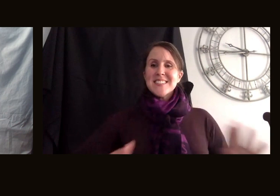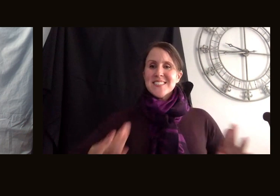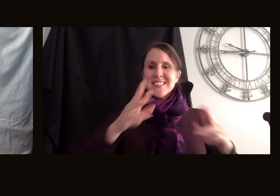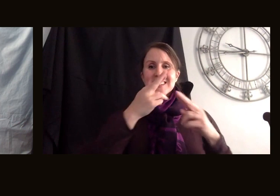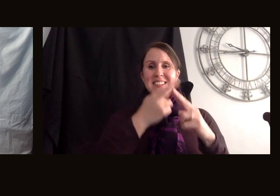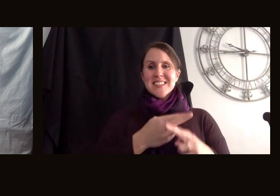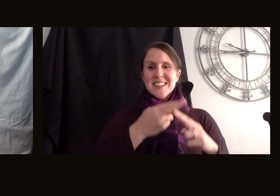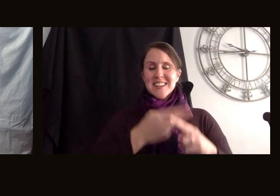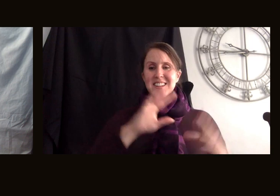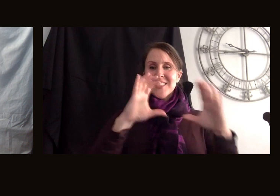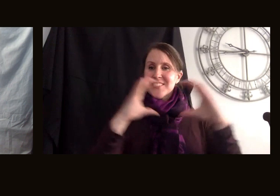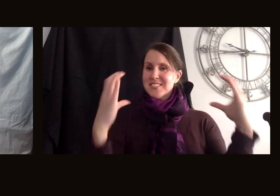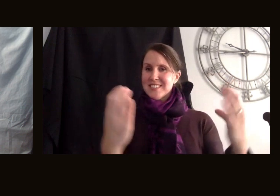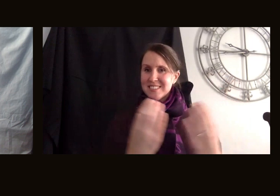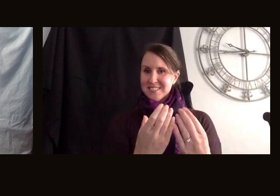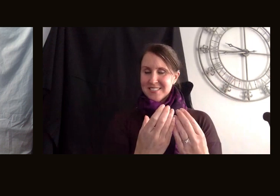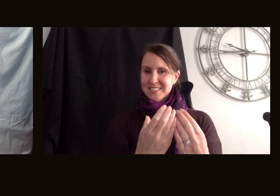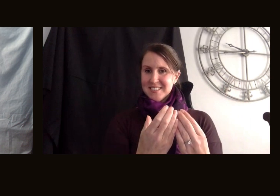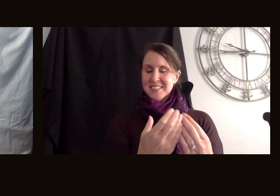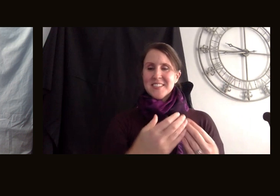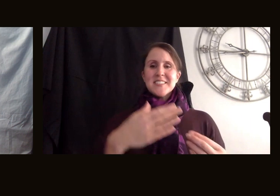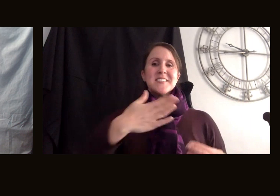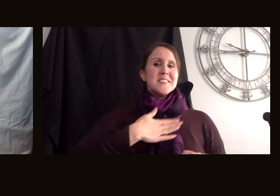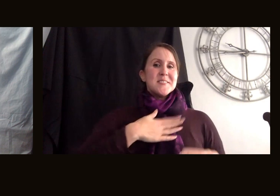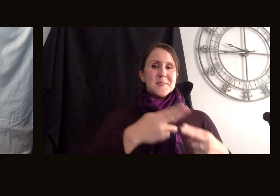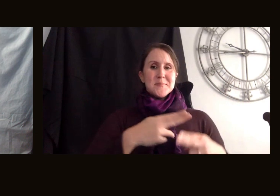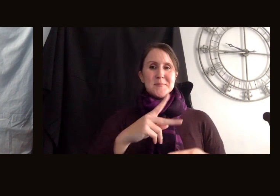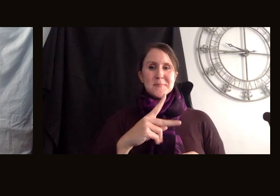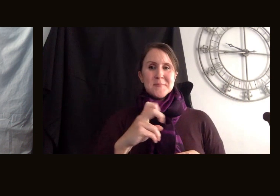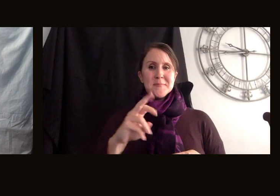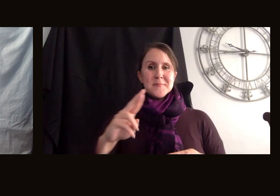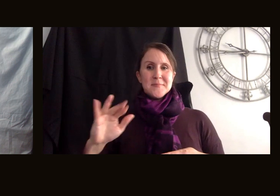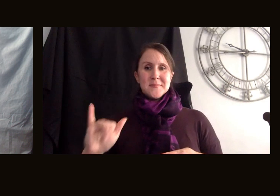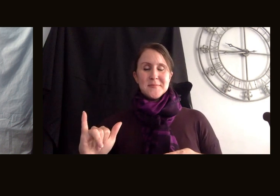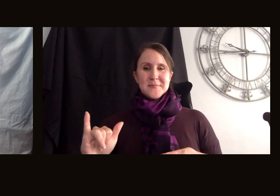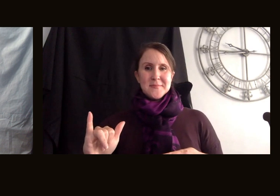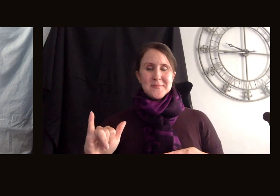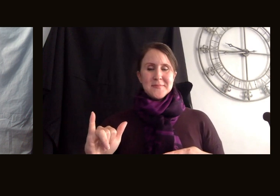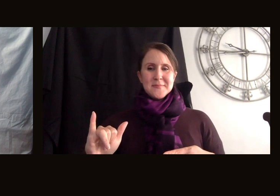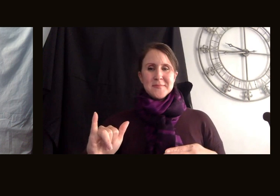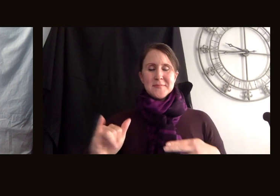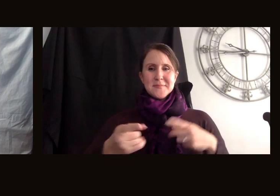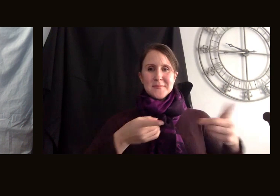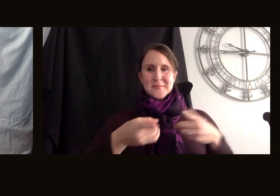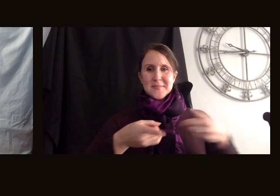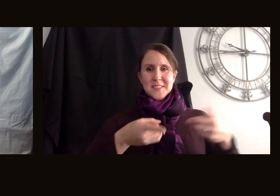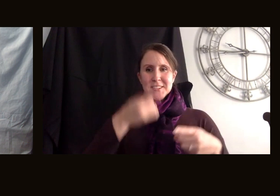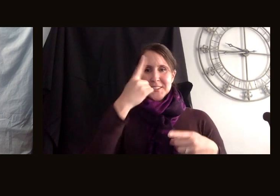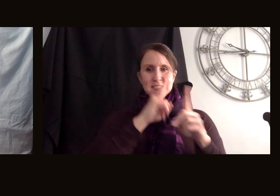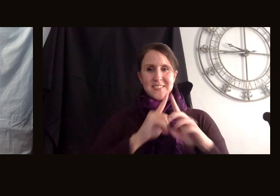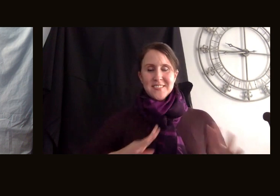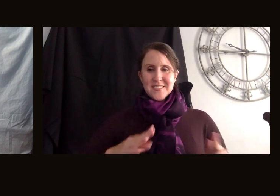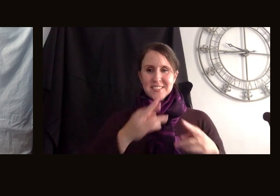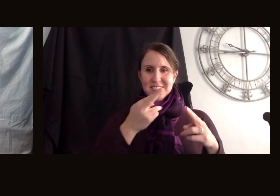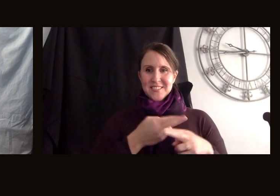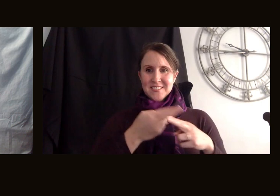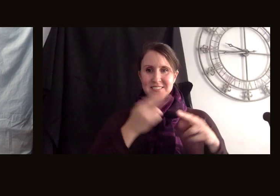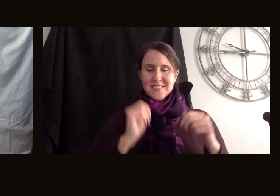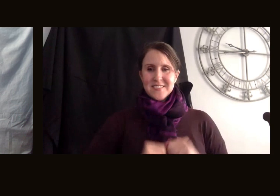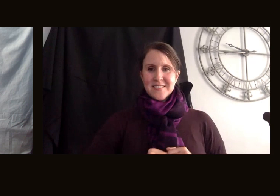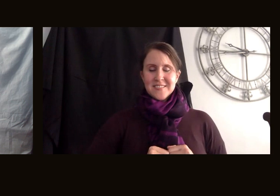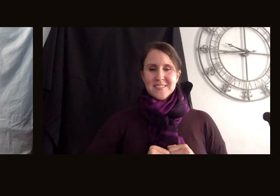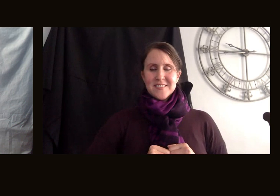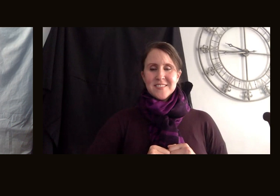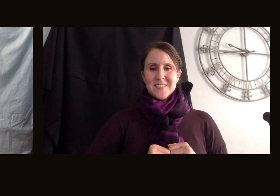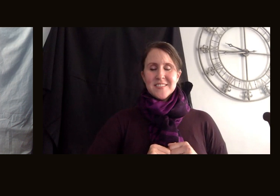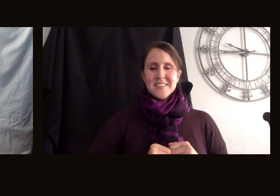Welcome to another Silent Rhythms class. My name is Carrie. I am the